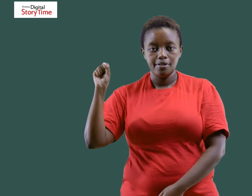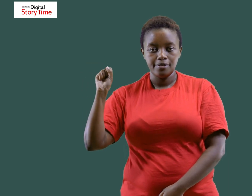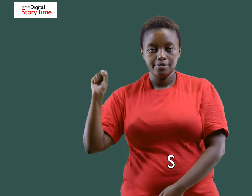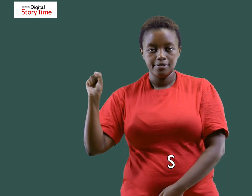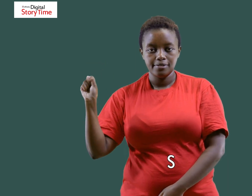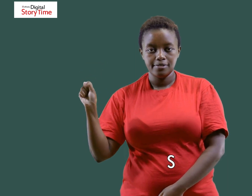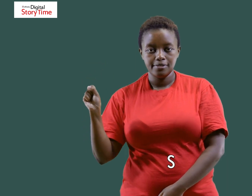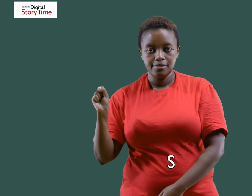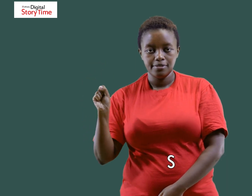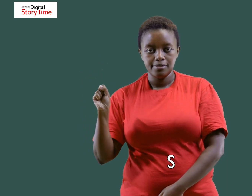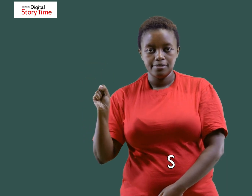S.